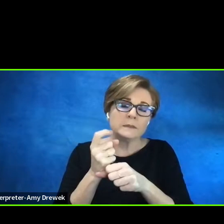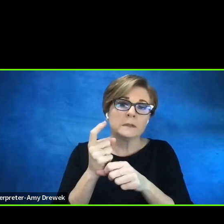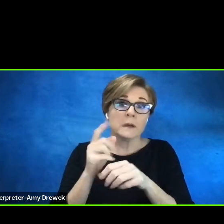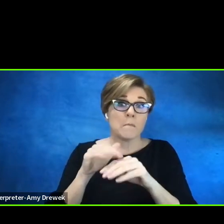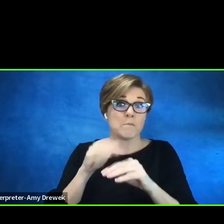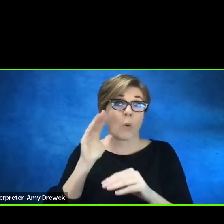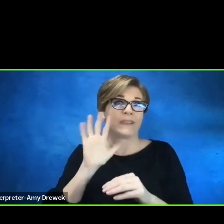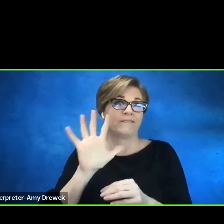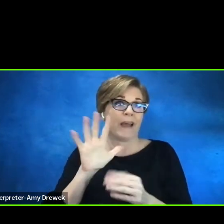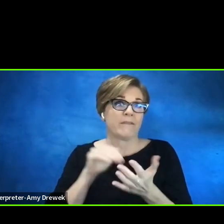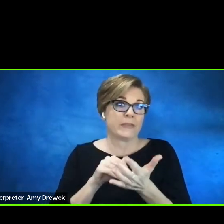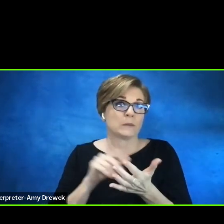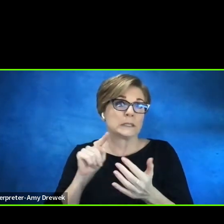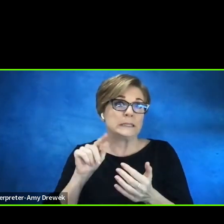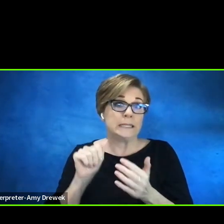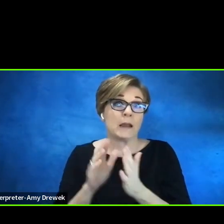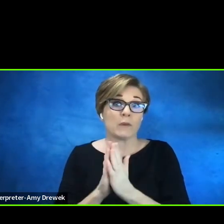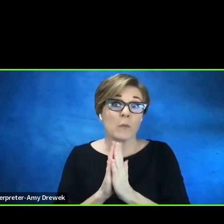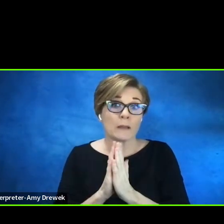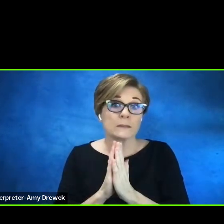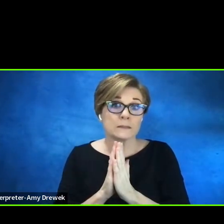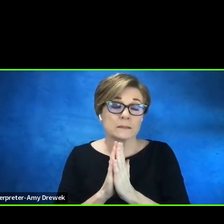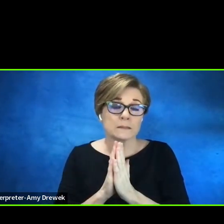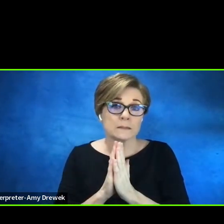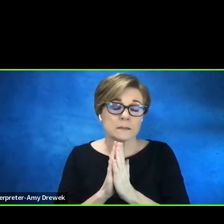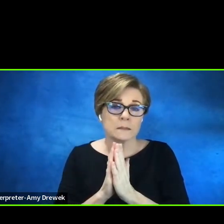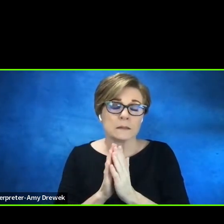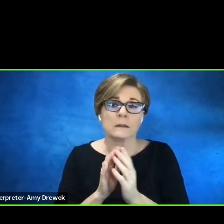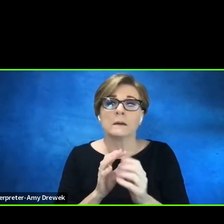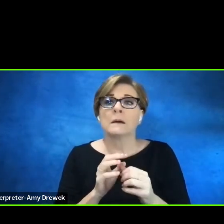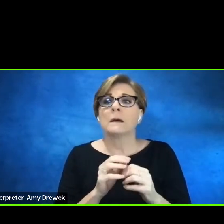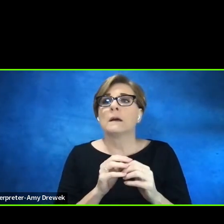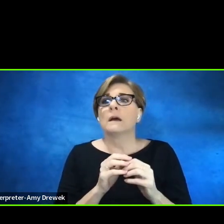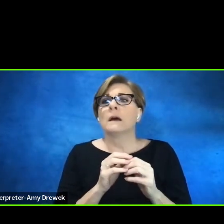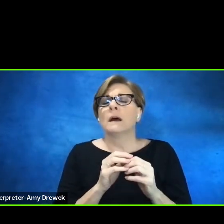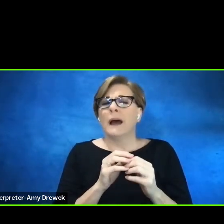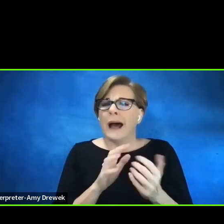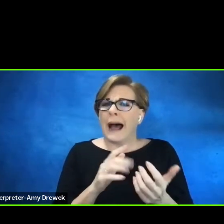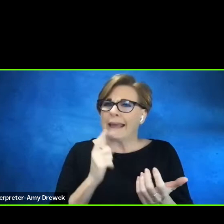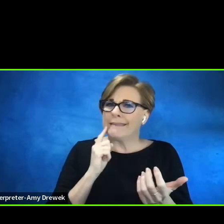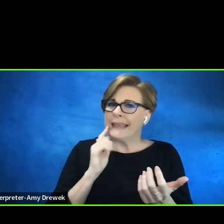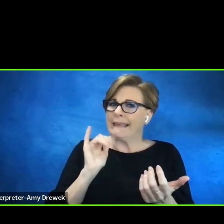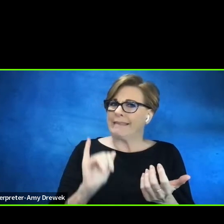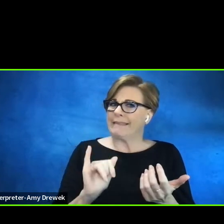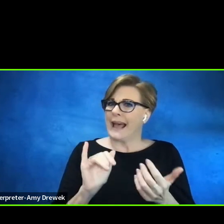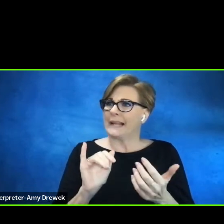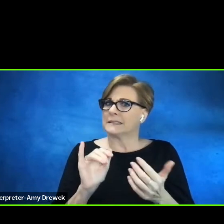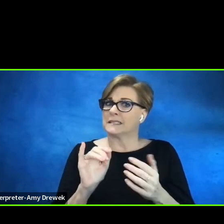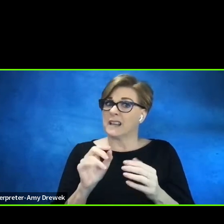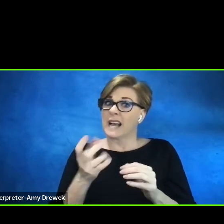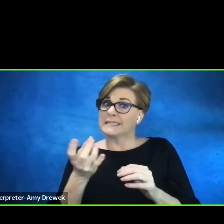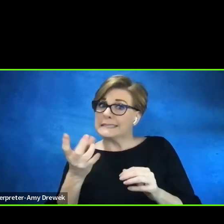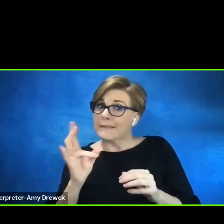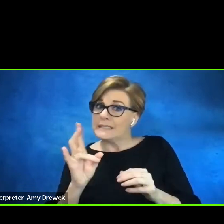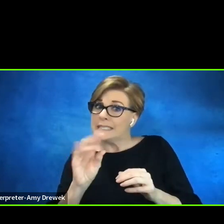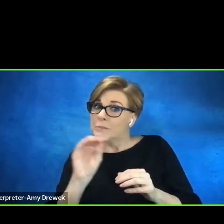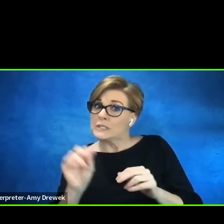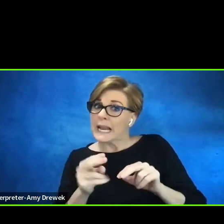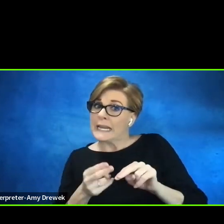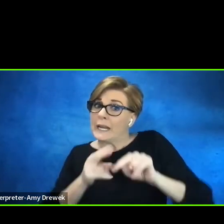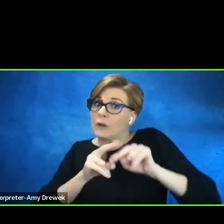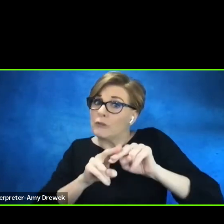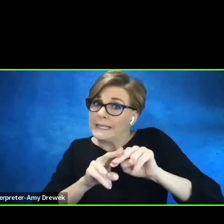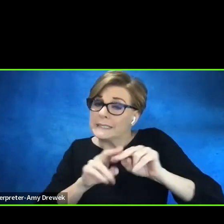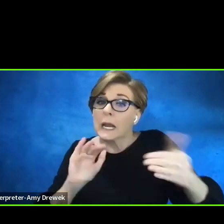TA requests. This is, I believe, over 17% increase from the previous fiscal year.